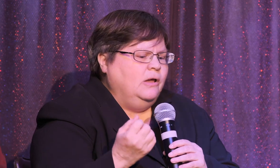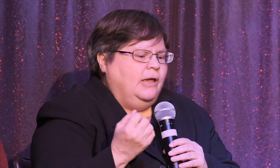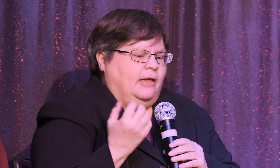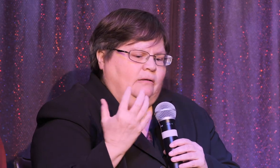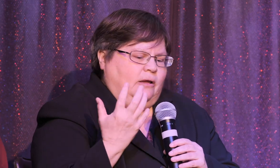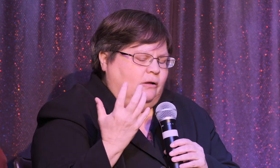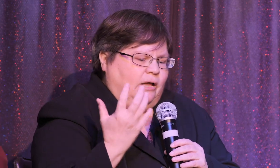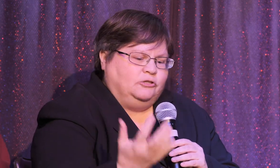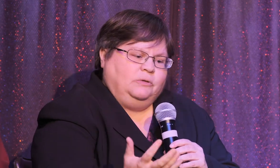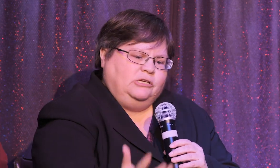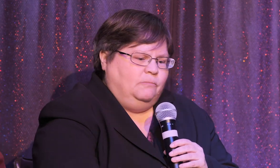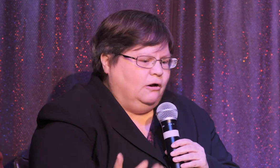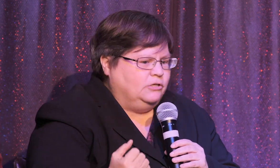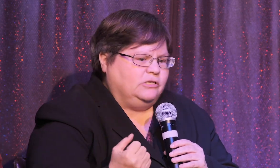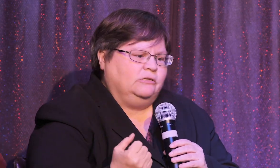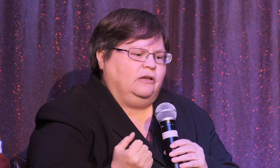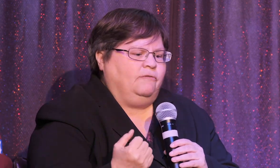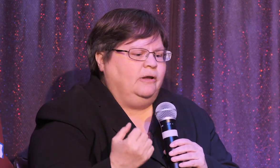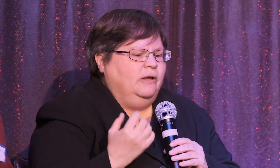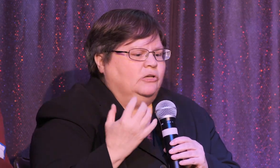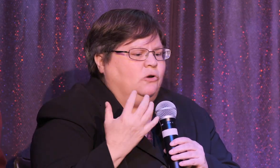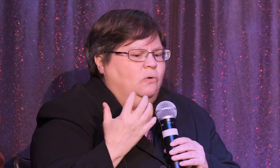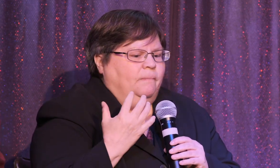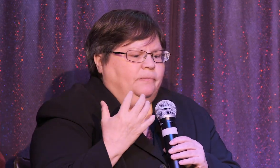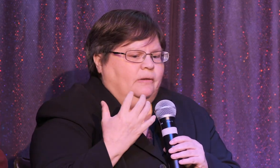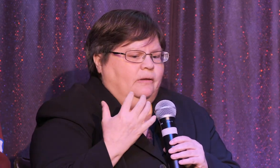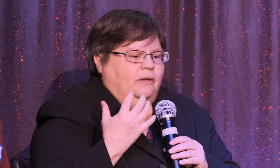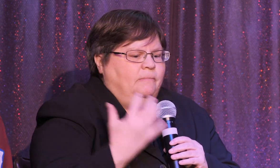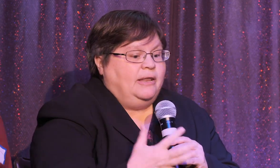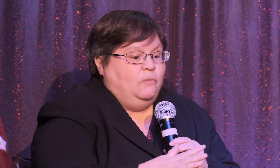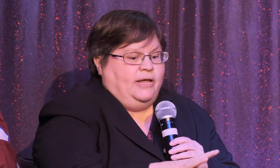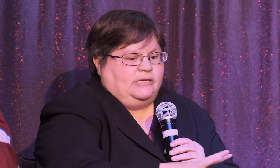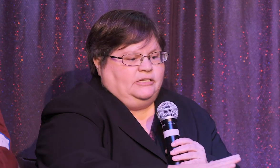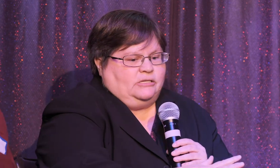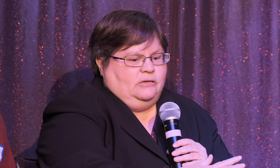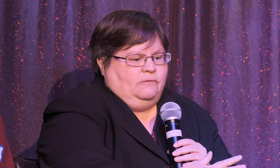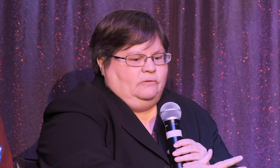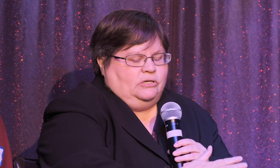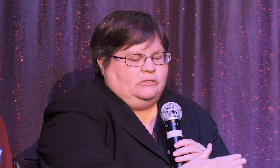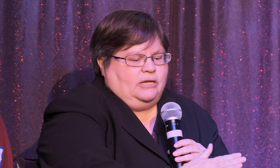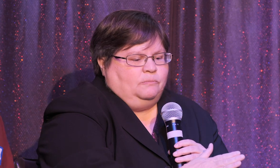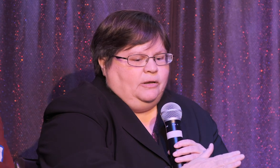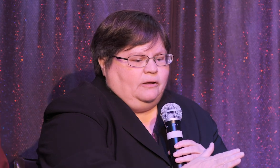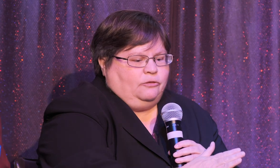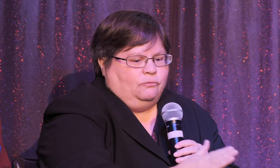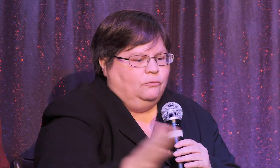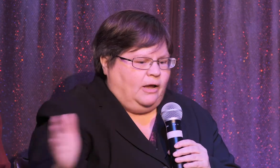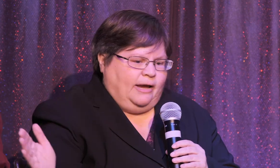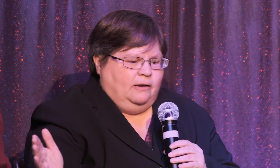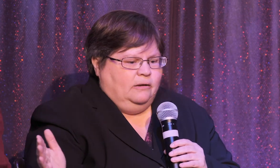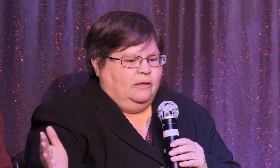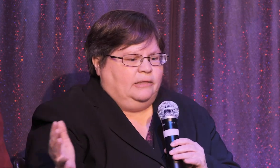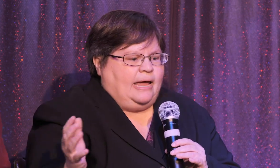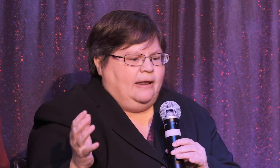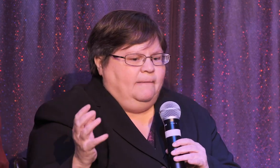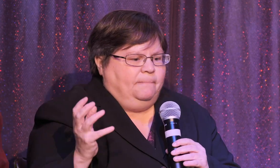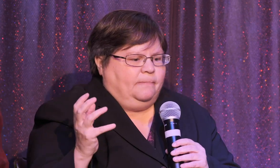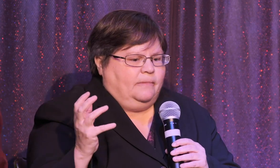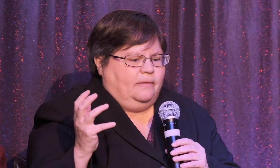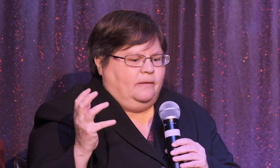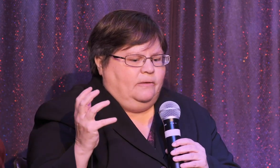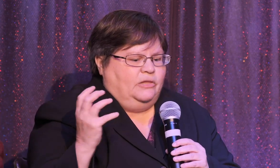healthcare, and LGBT marriage isn't a given. So in many ways, it just has been a through line